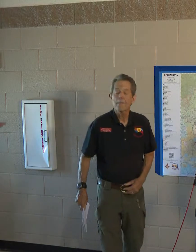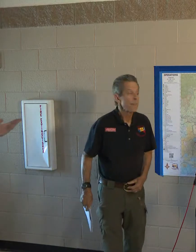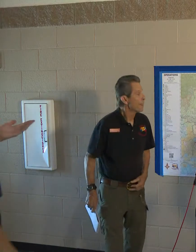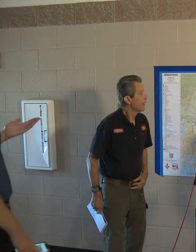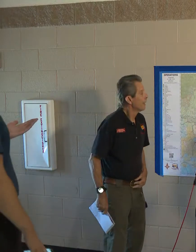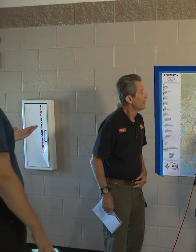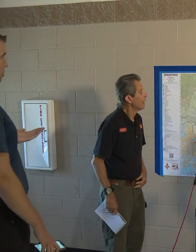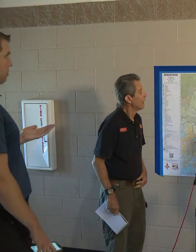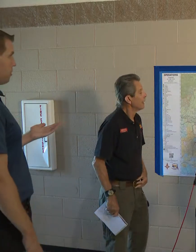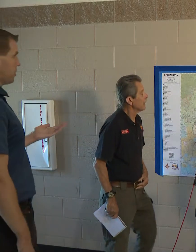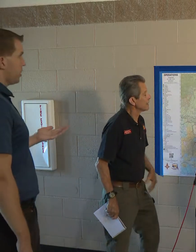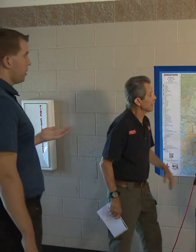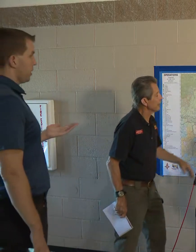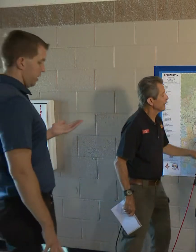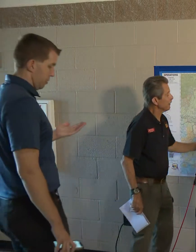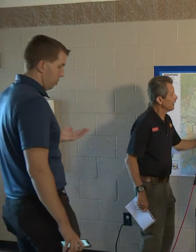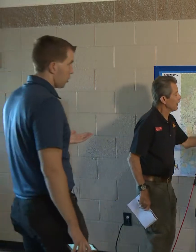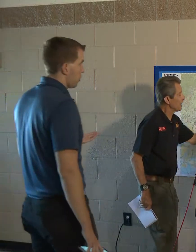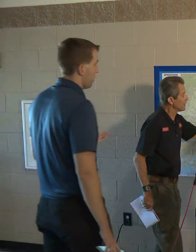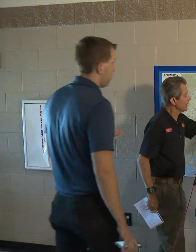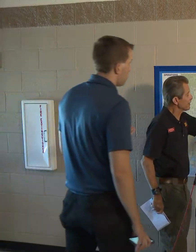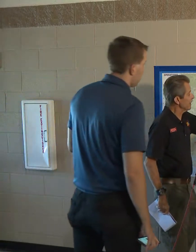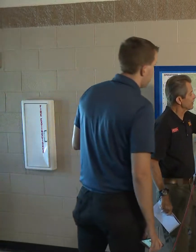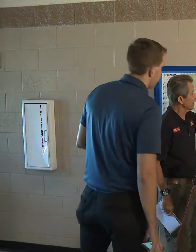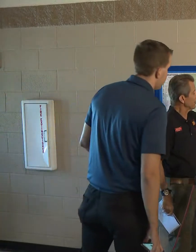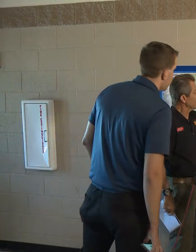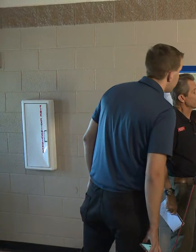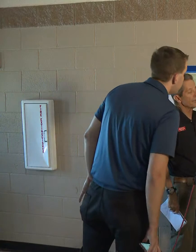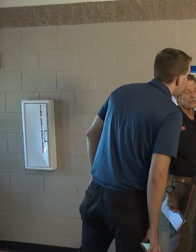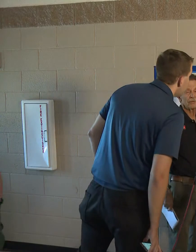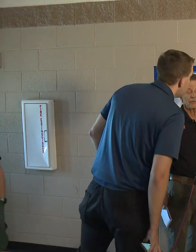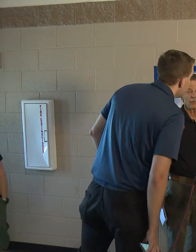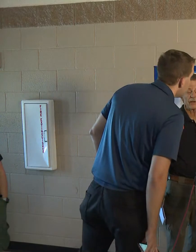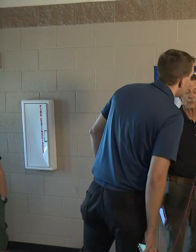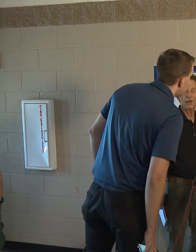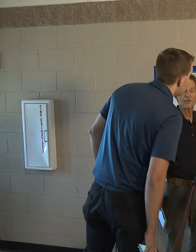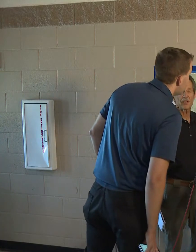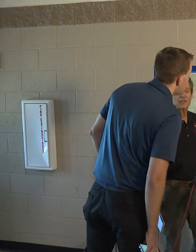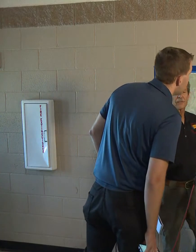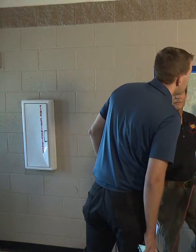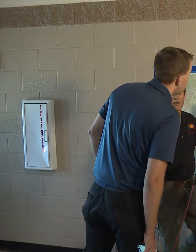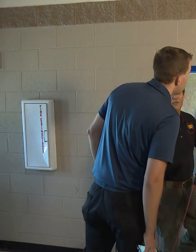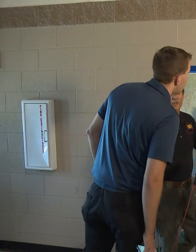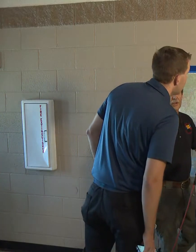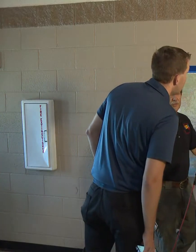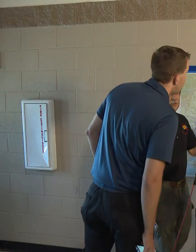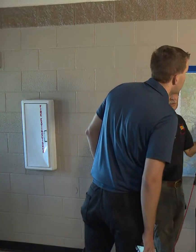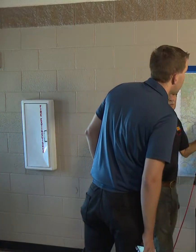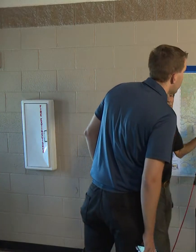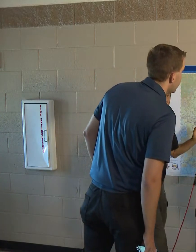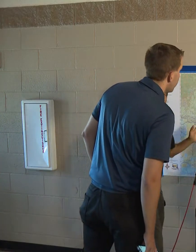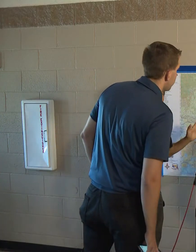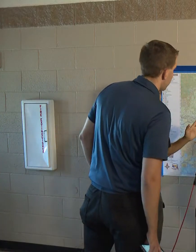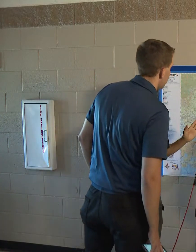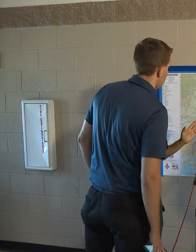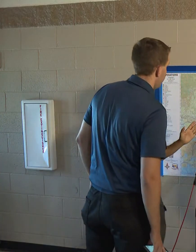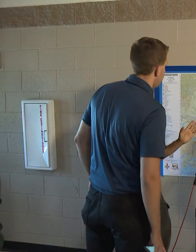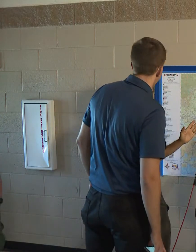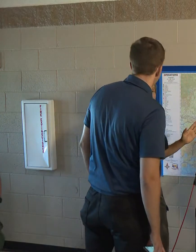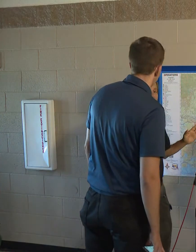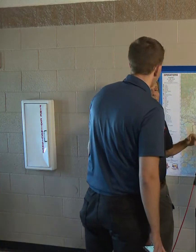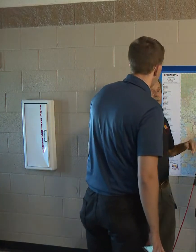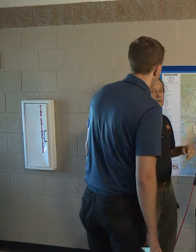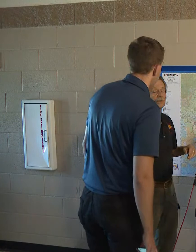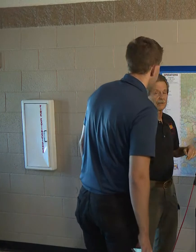line is? Just south of Claypool, or is It's, there a marker that folks over it's there on would the ridge east of Russell Gulch. It's along the